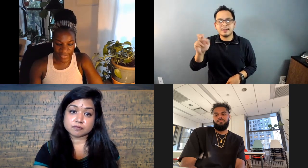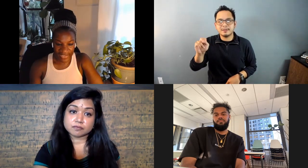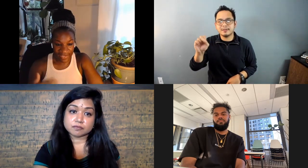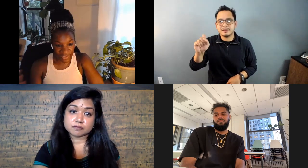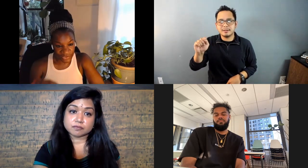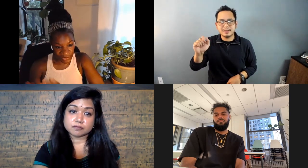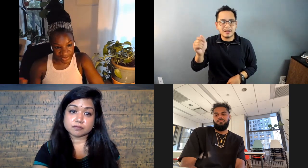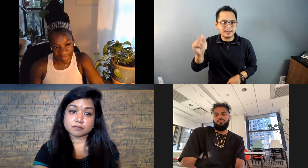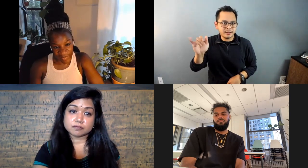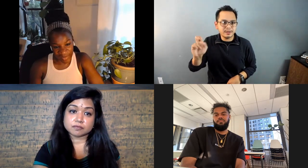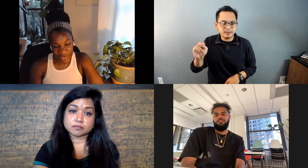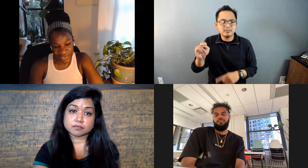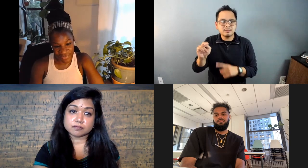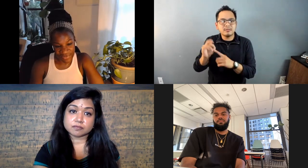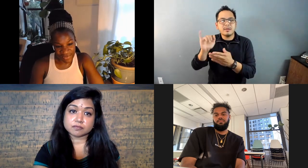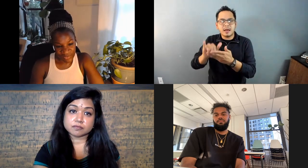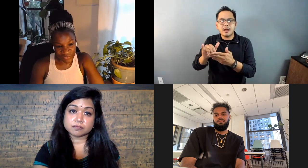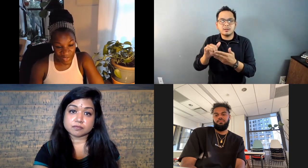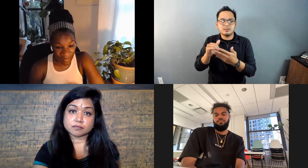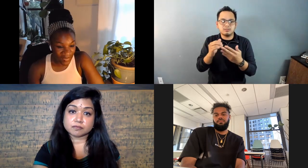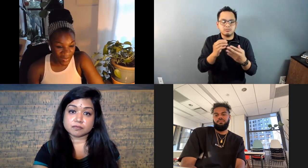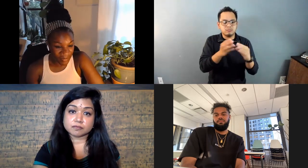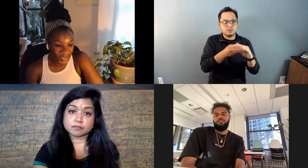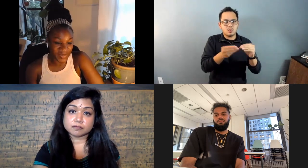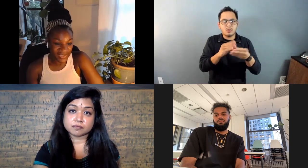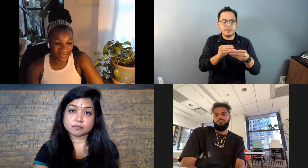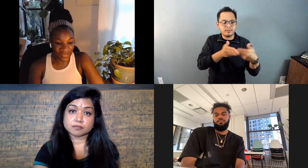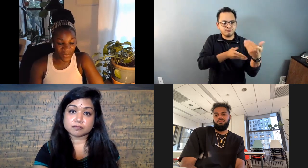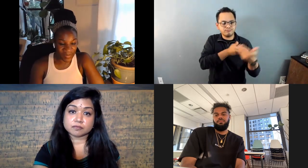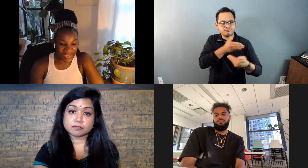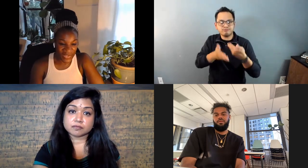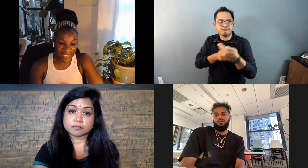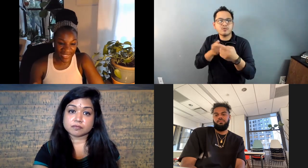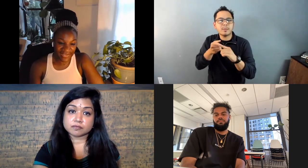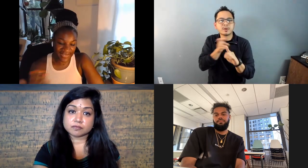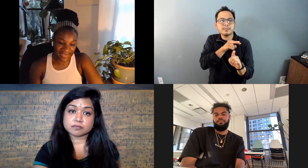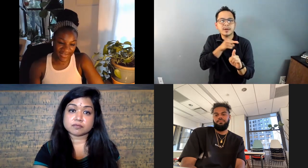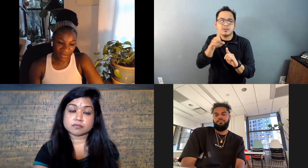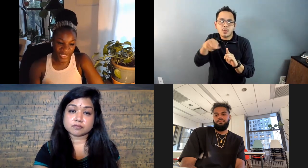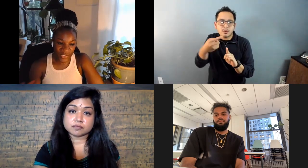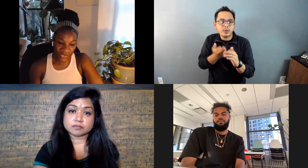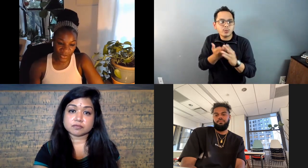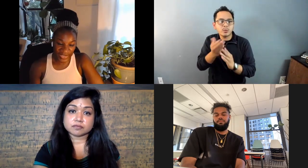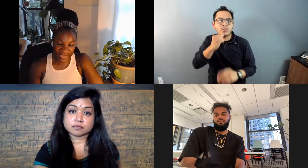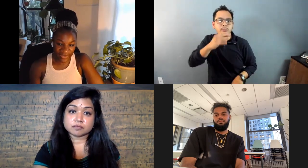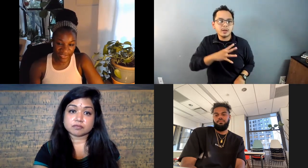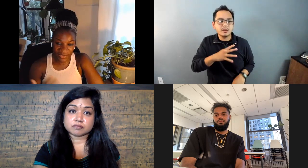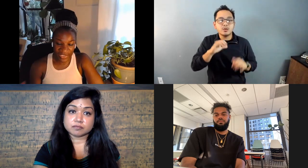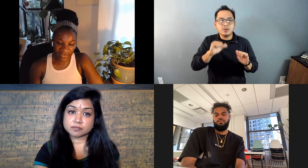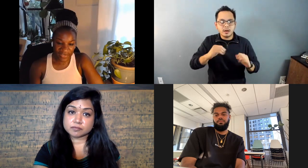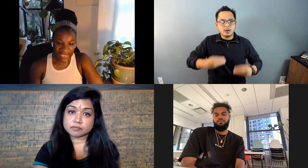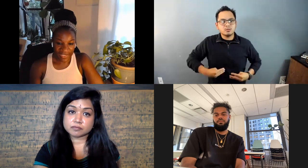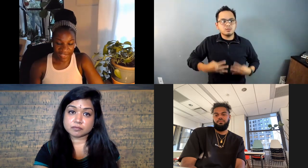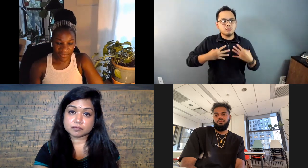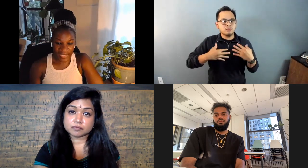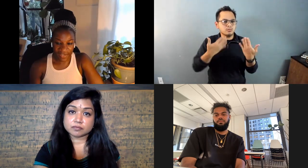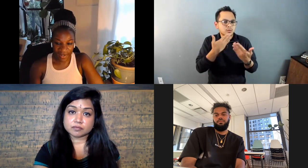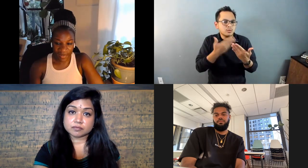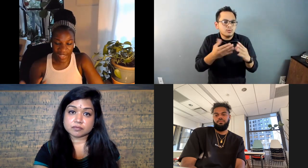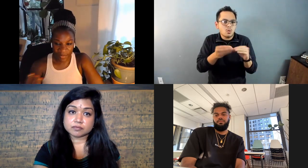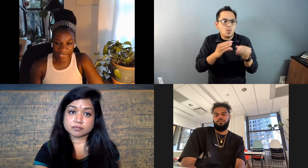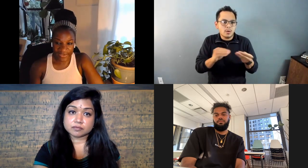a thoughtful discussion, it's more so like surface. Like so and so Right. did this and it's problematic, but it's like, well, what like can we